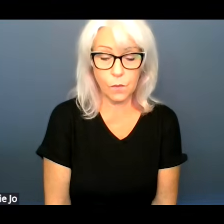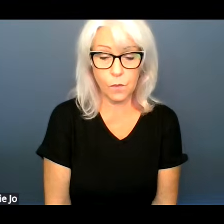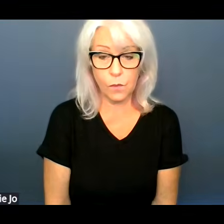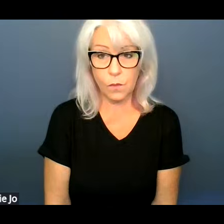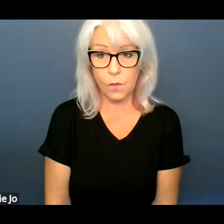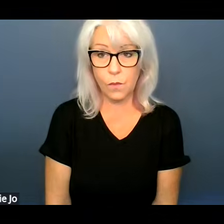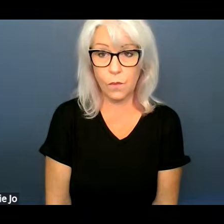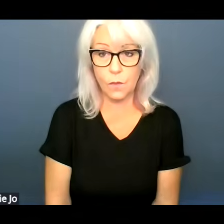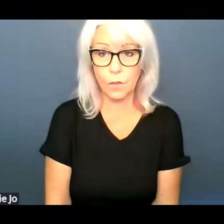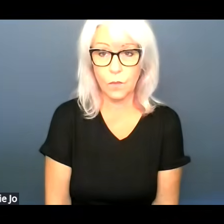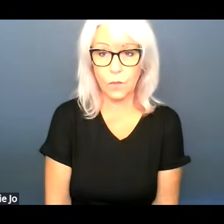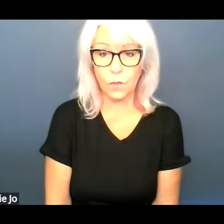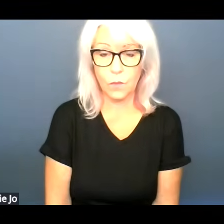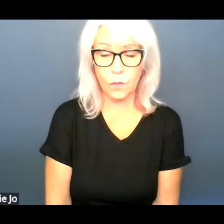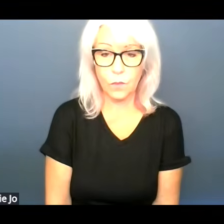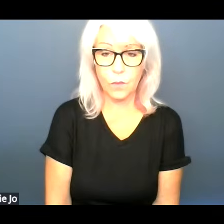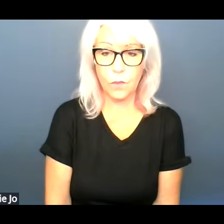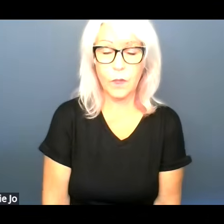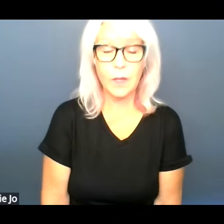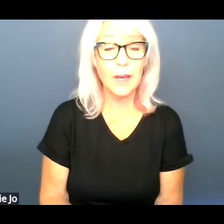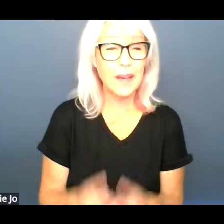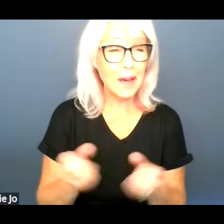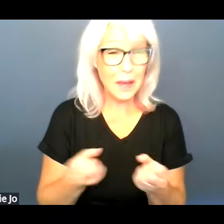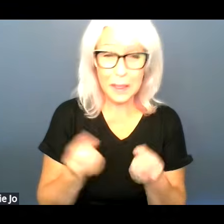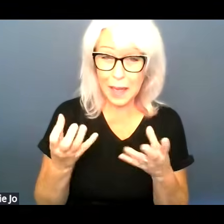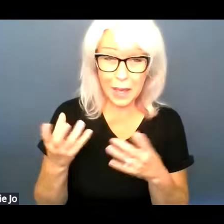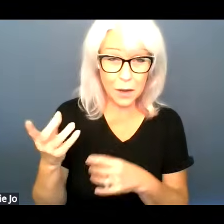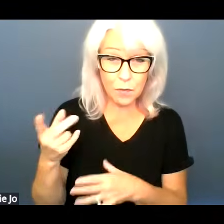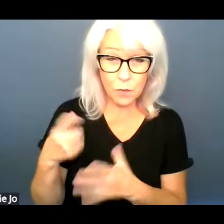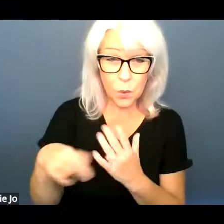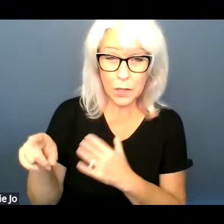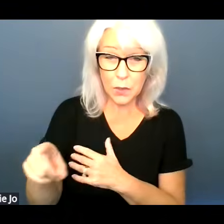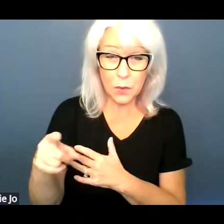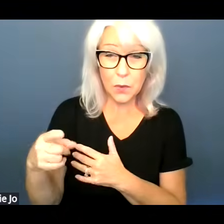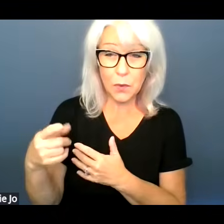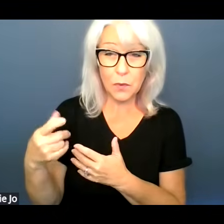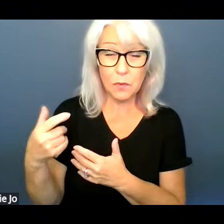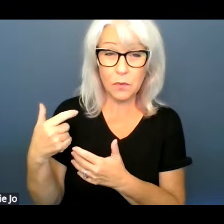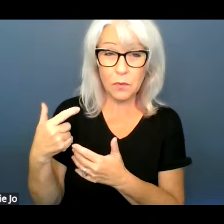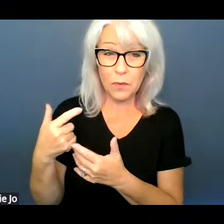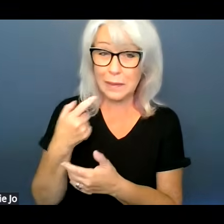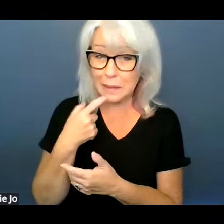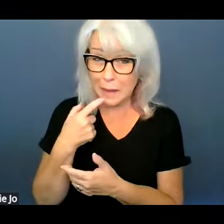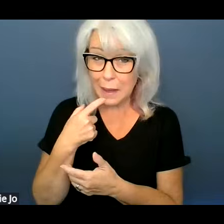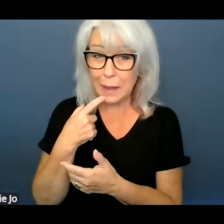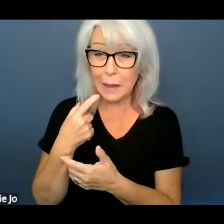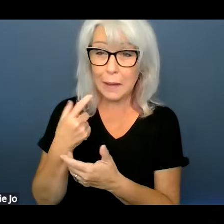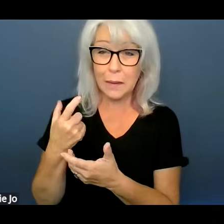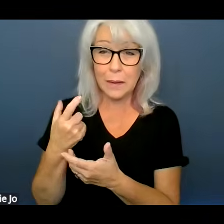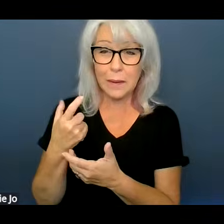Much of what you have argued is really not relevant to the question before us.